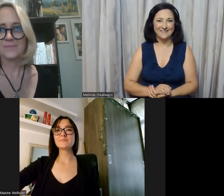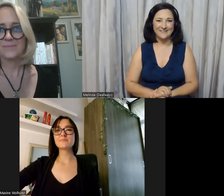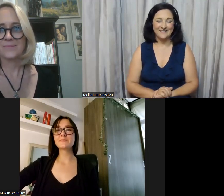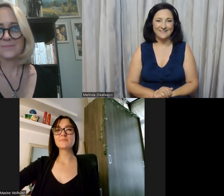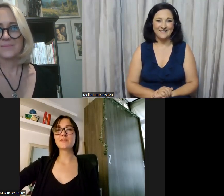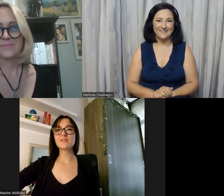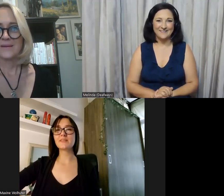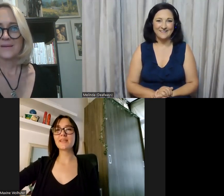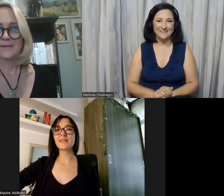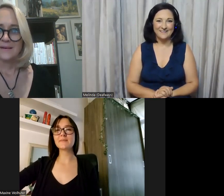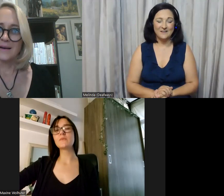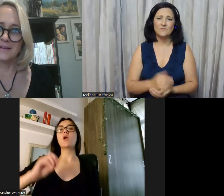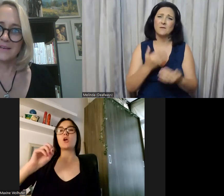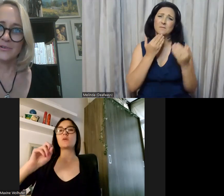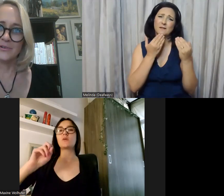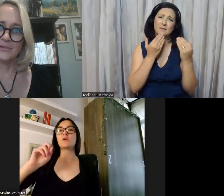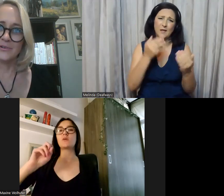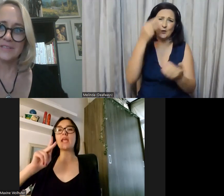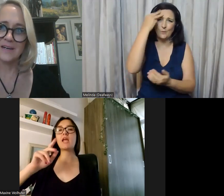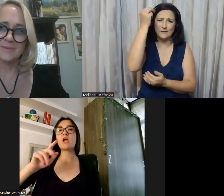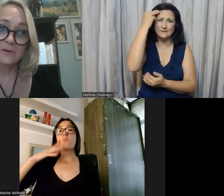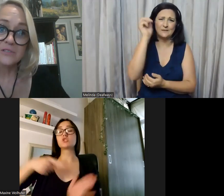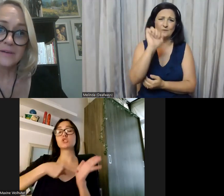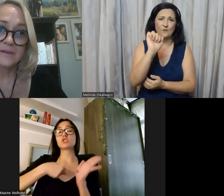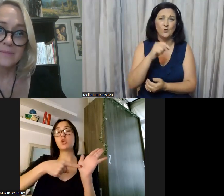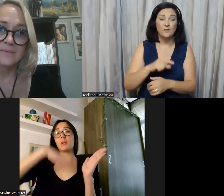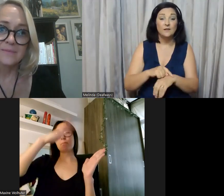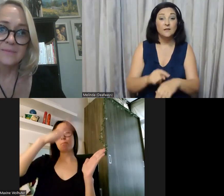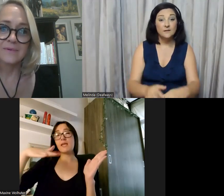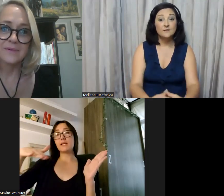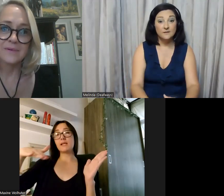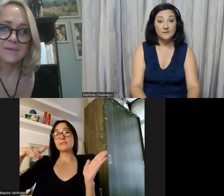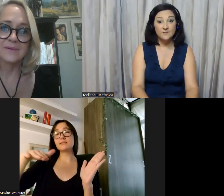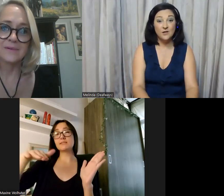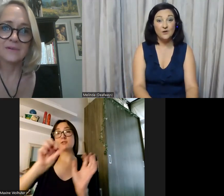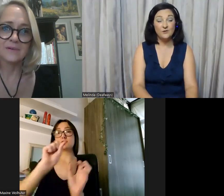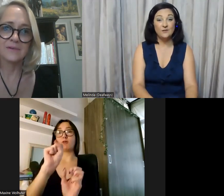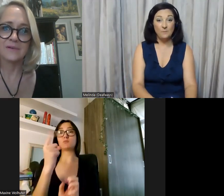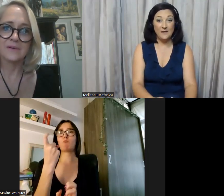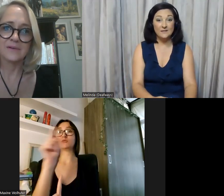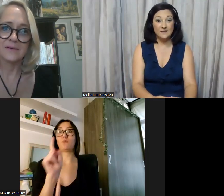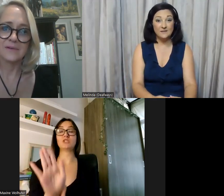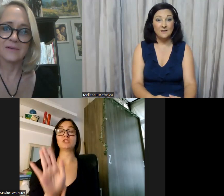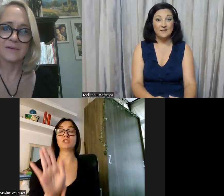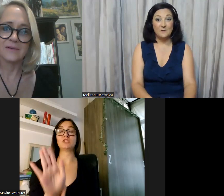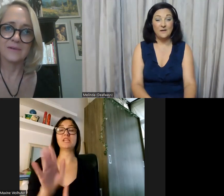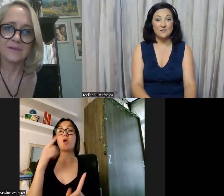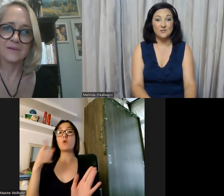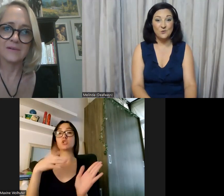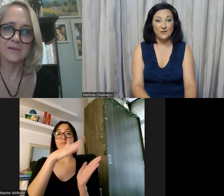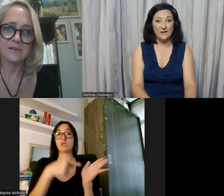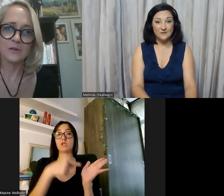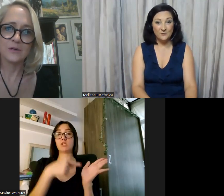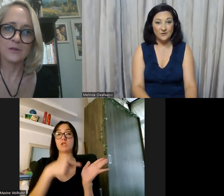Oh, thank you for your time. Oh, sorry. So your painting, when